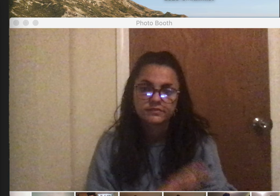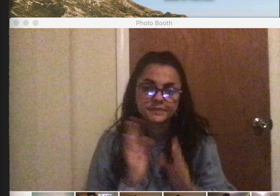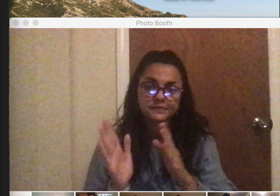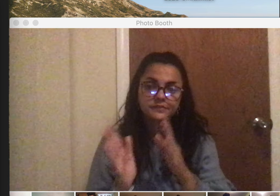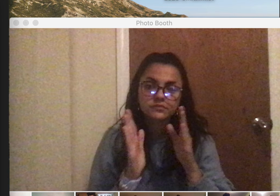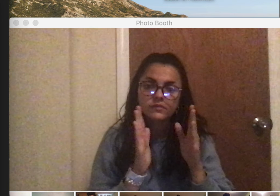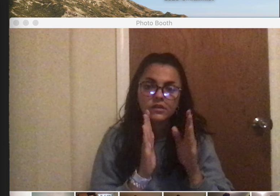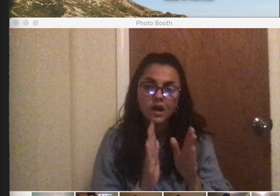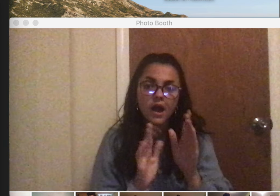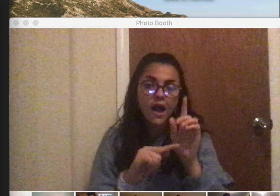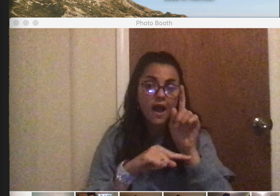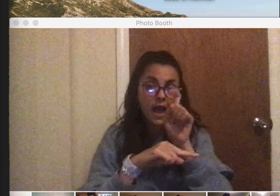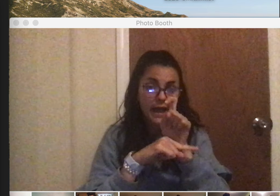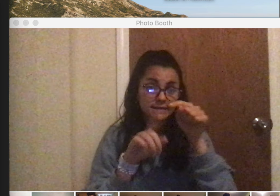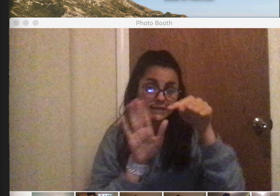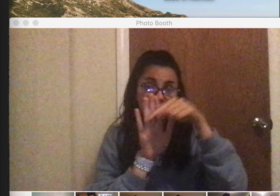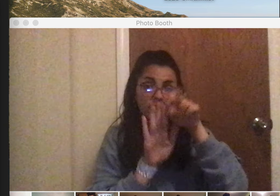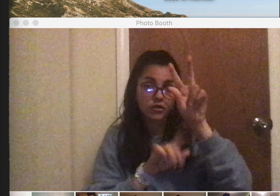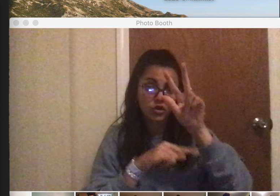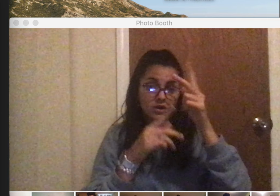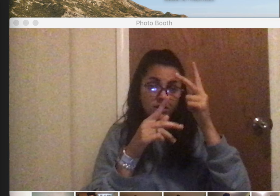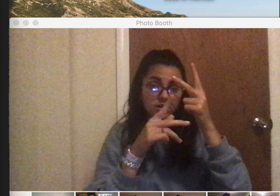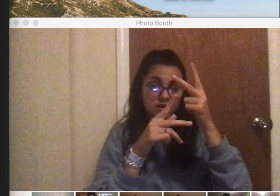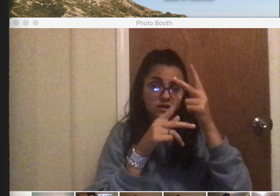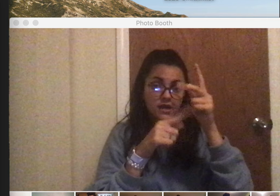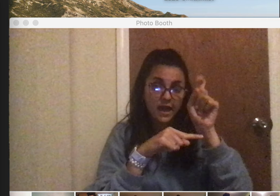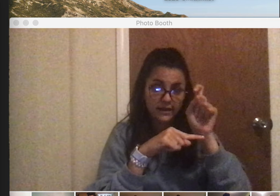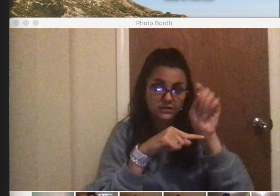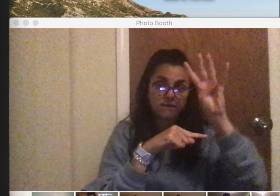Okay, so remember,